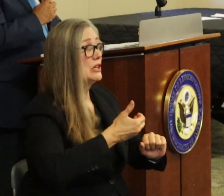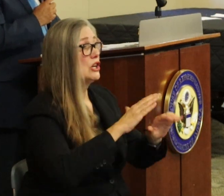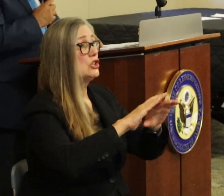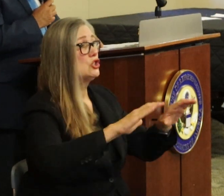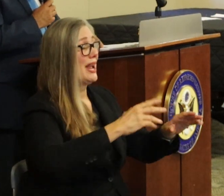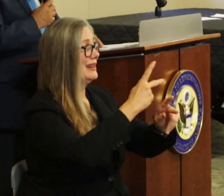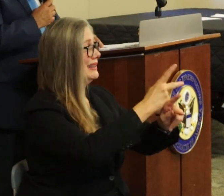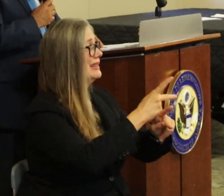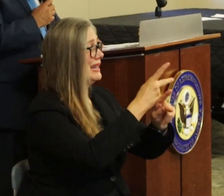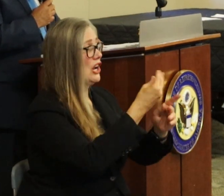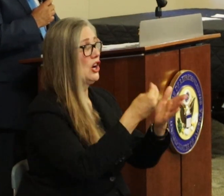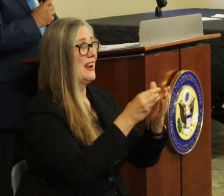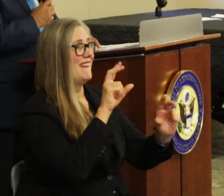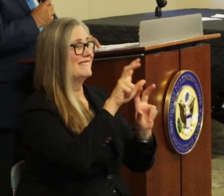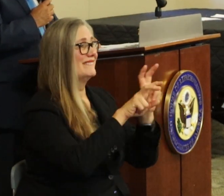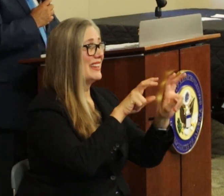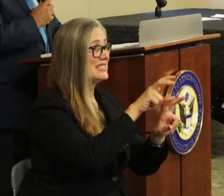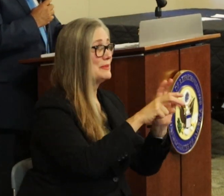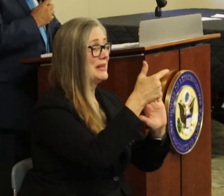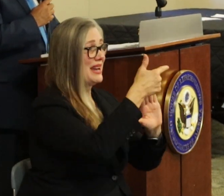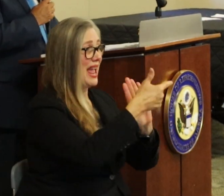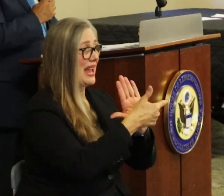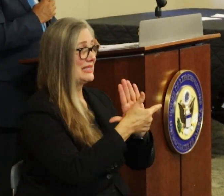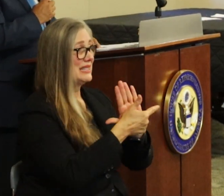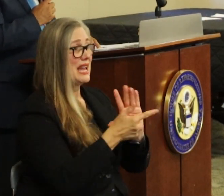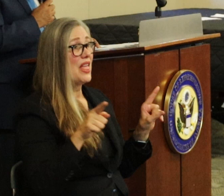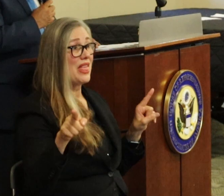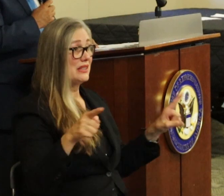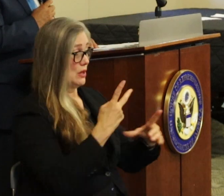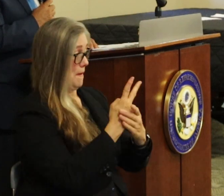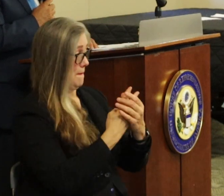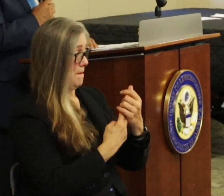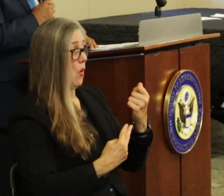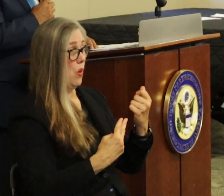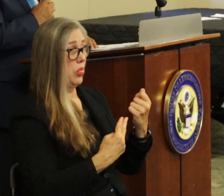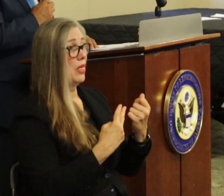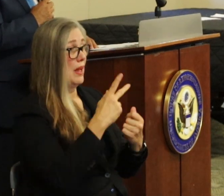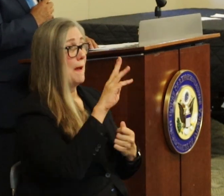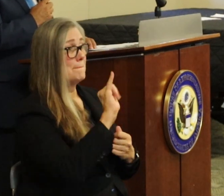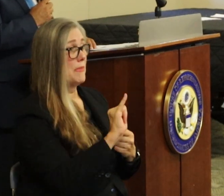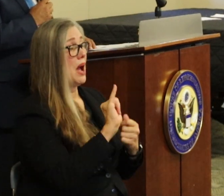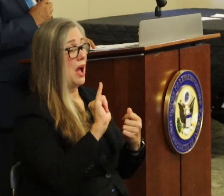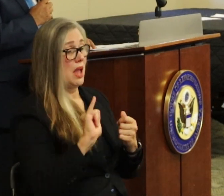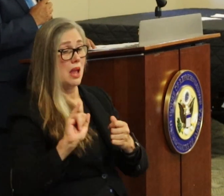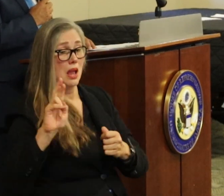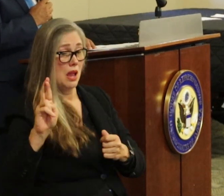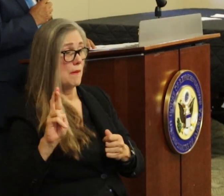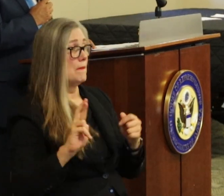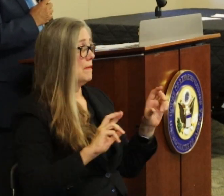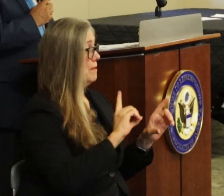Care Investment Act, bipartisan legislation to lower the cost of child care. Also reintroduced the